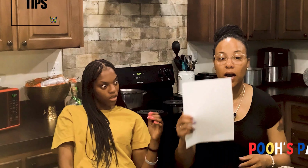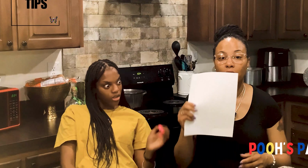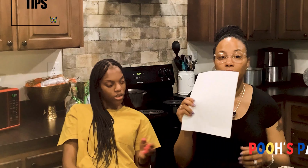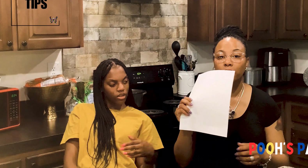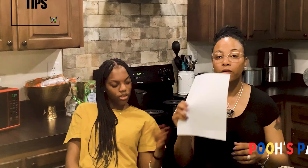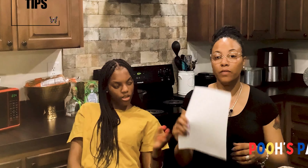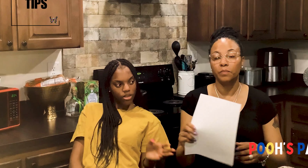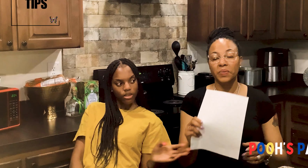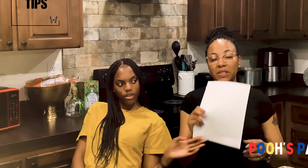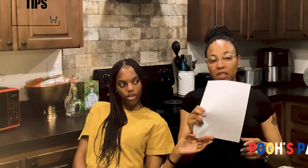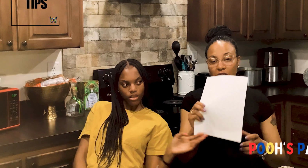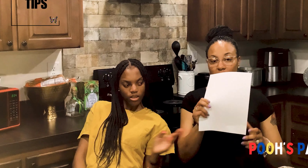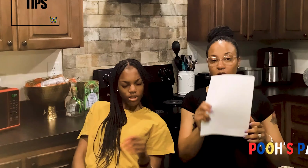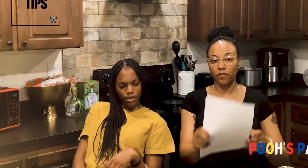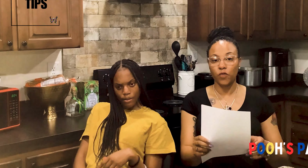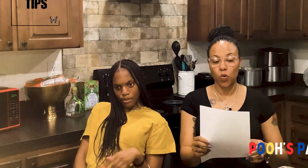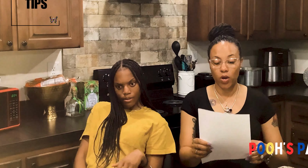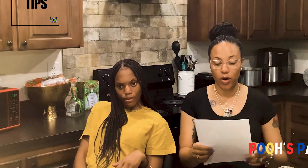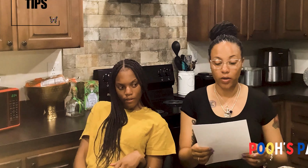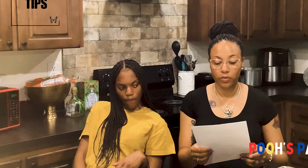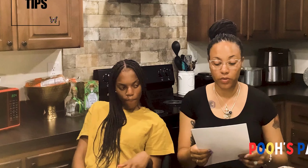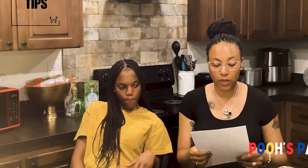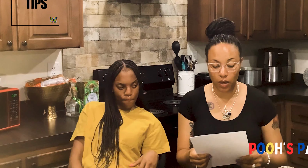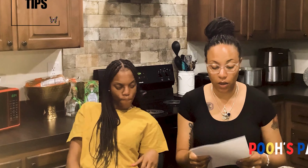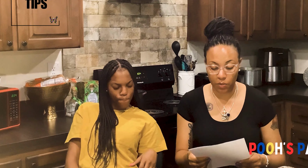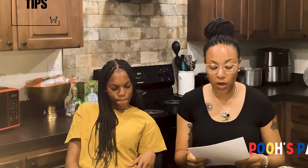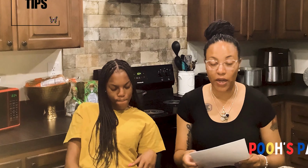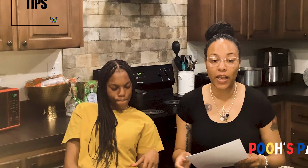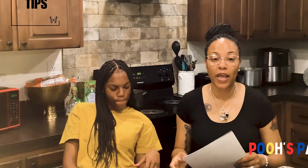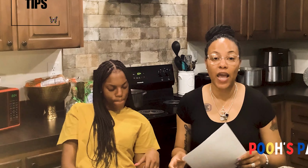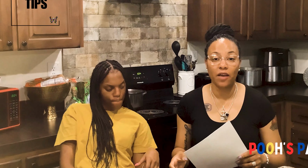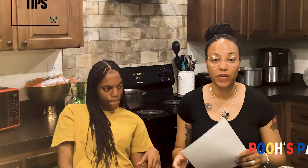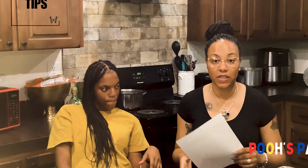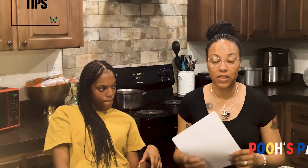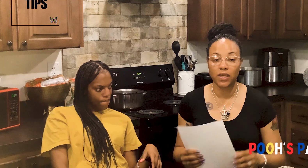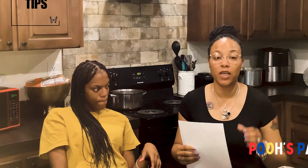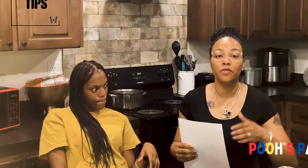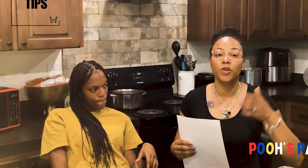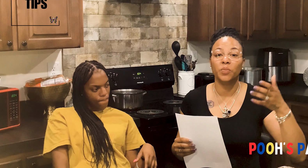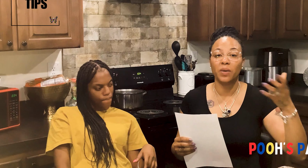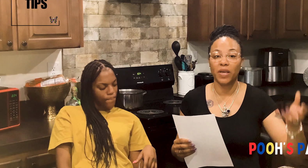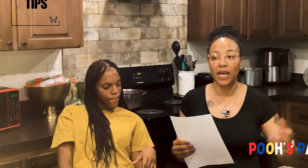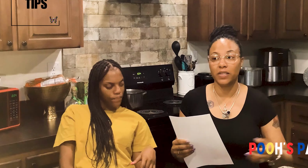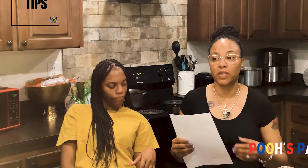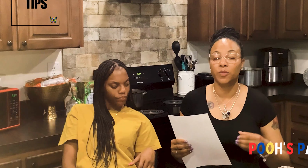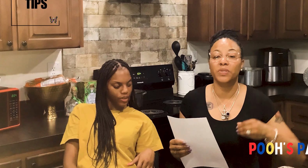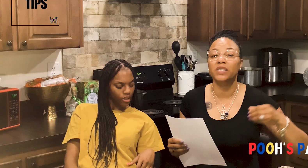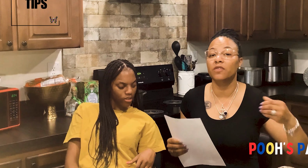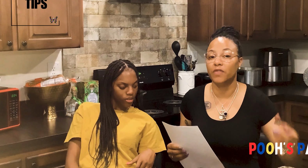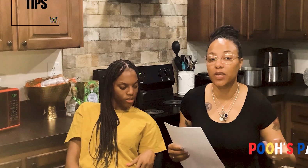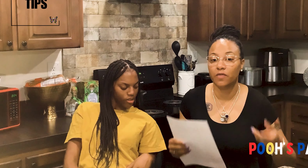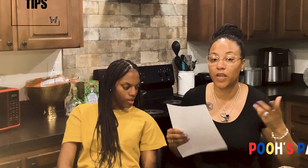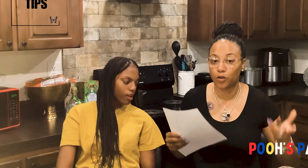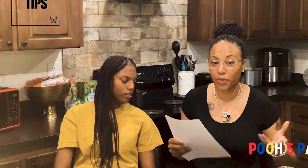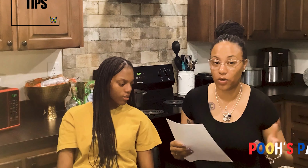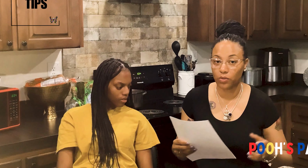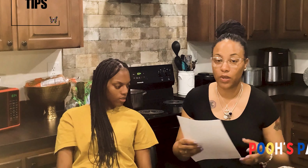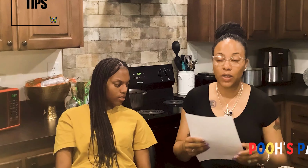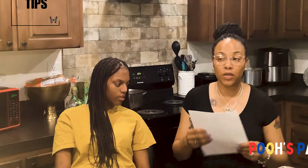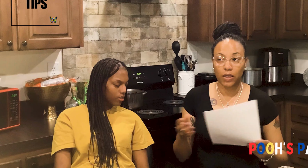File petition for guardian advocacy if your baby has a specific developmental delay